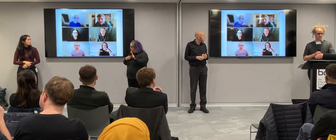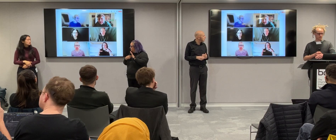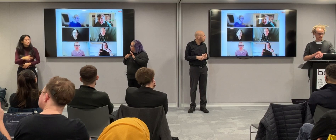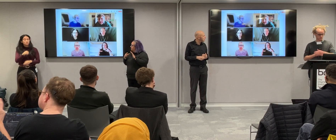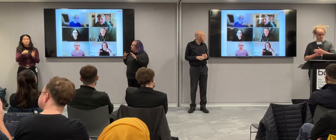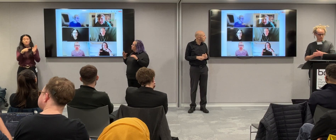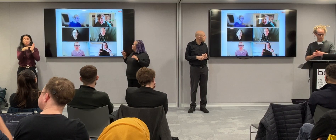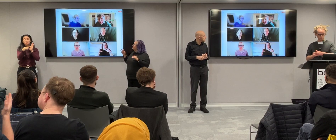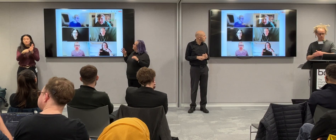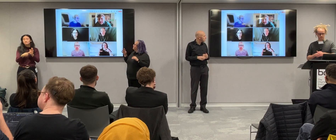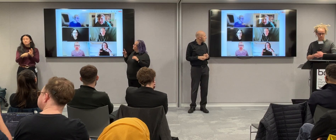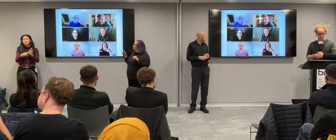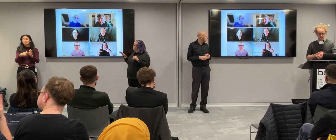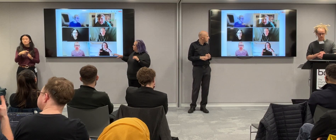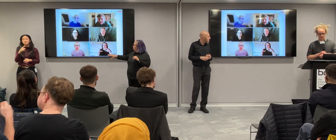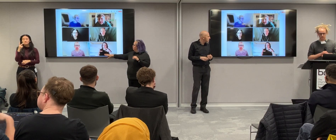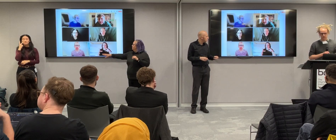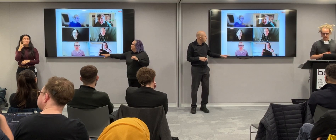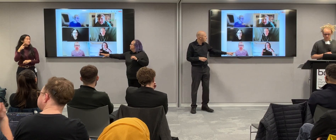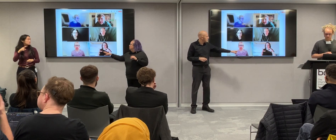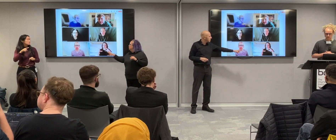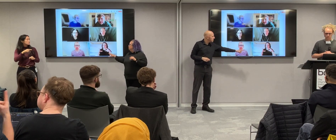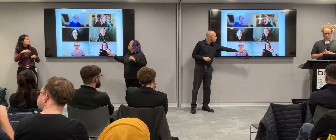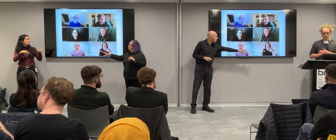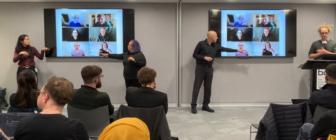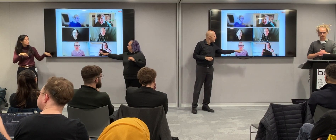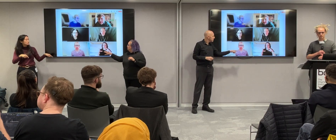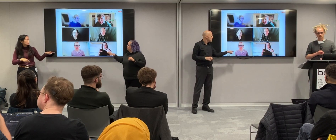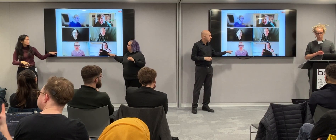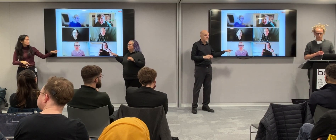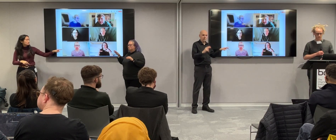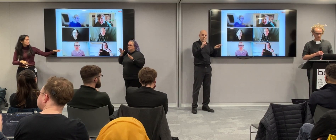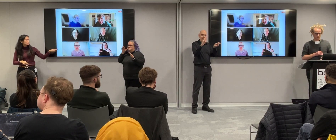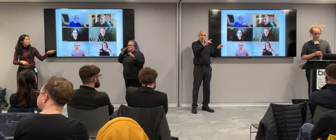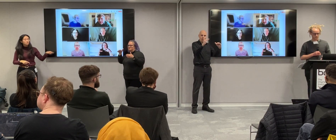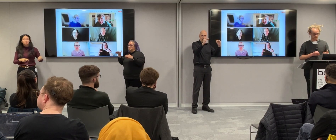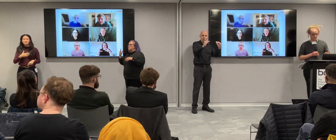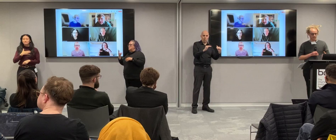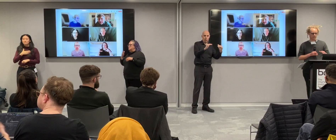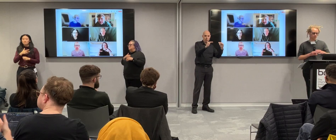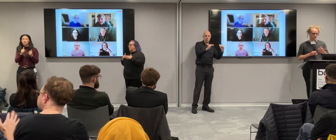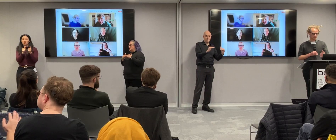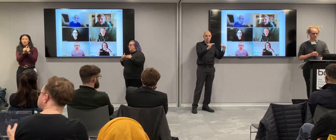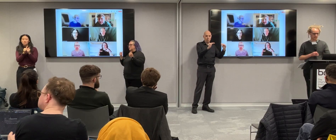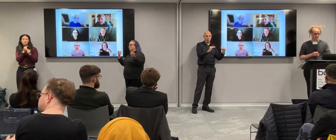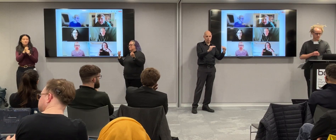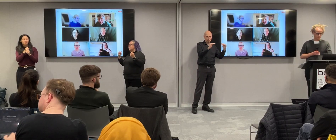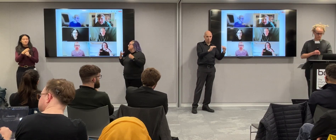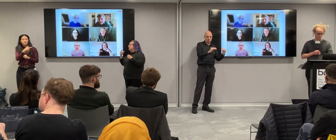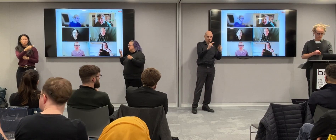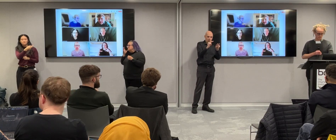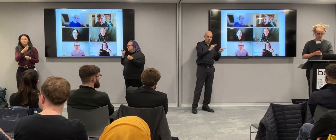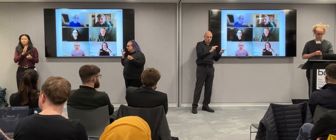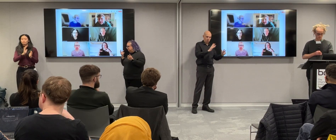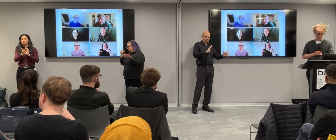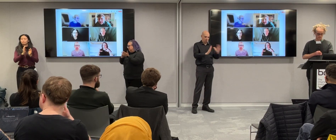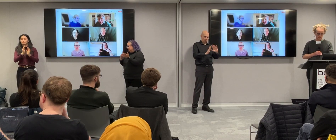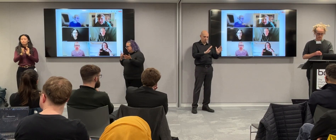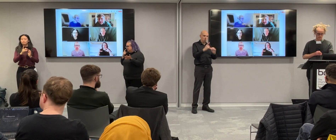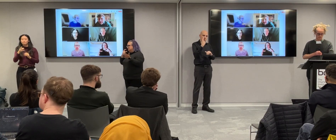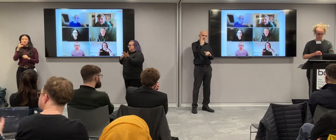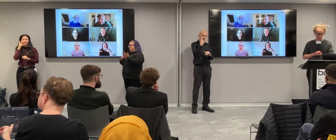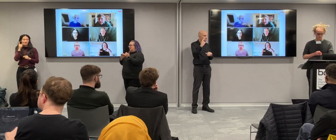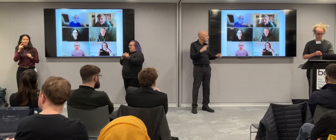at the two bottom videos here, two of my colleagues signing, and you'll see again how they